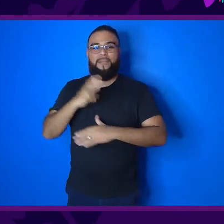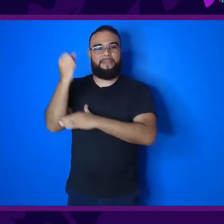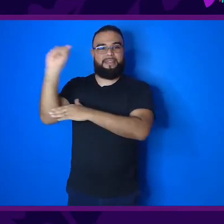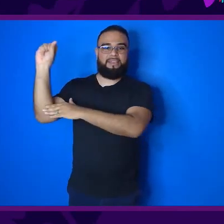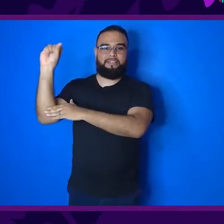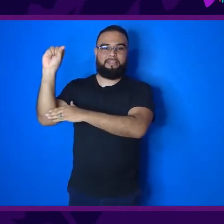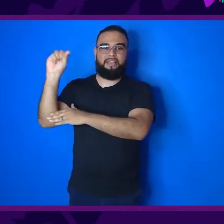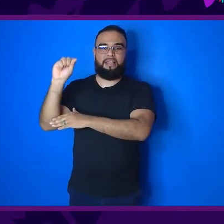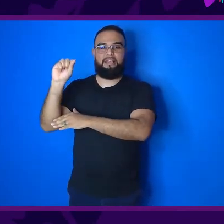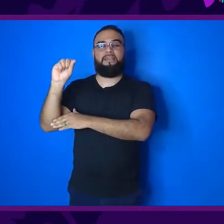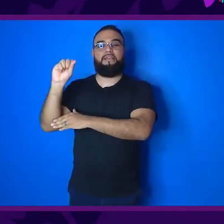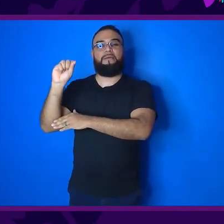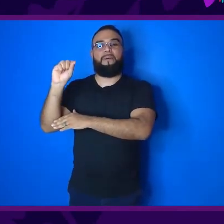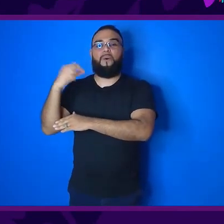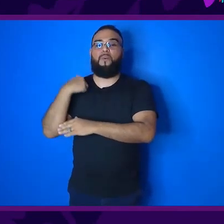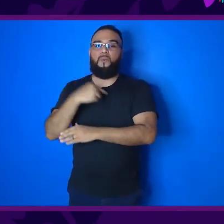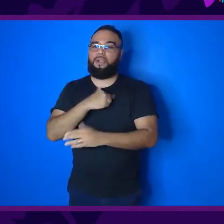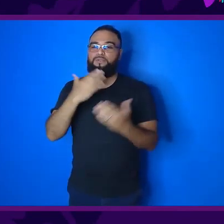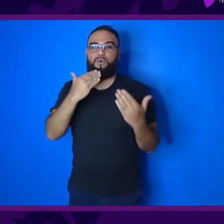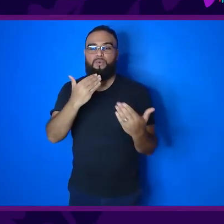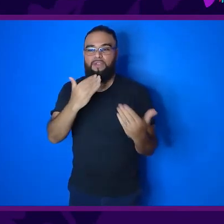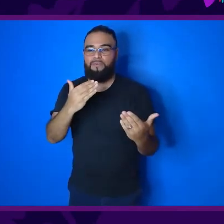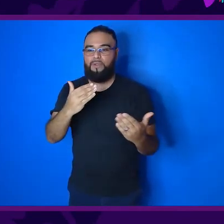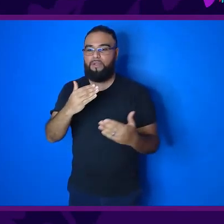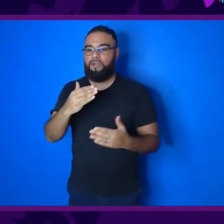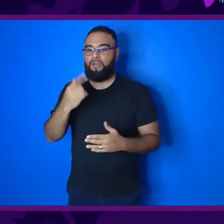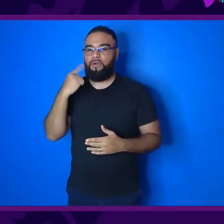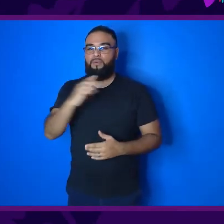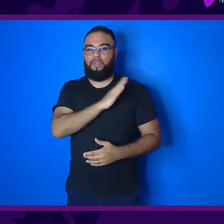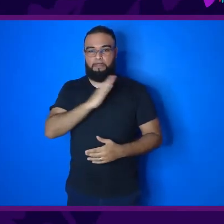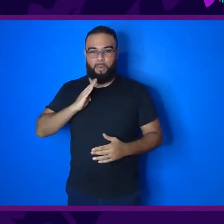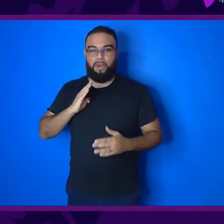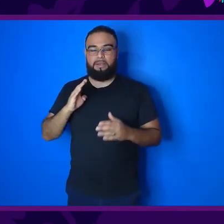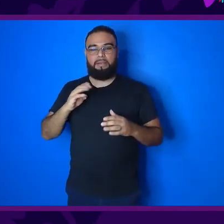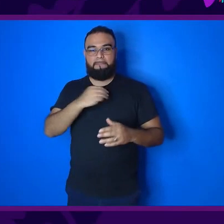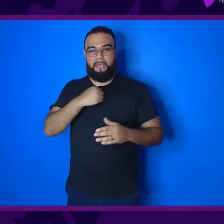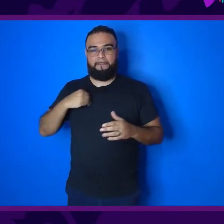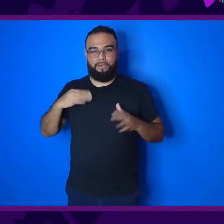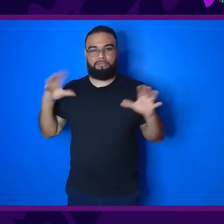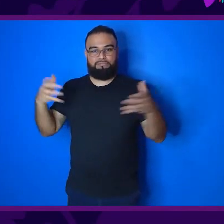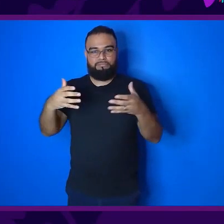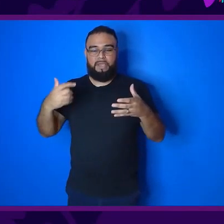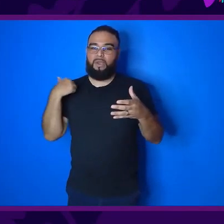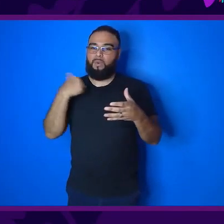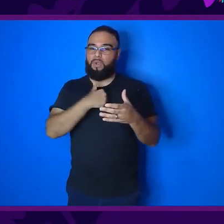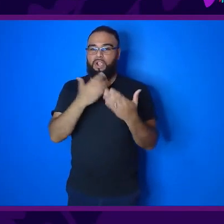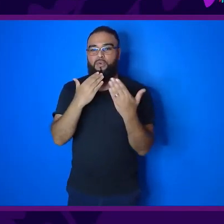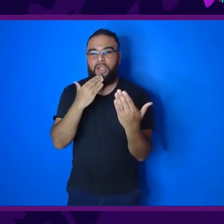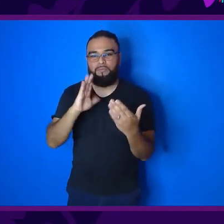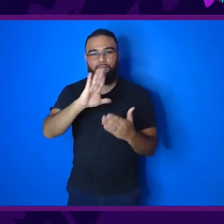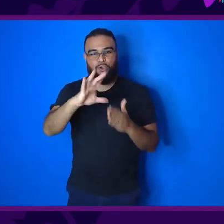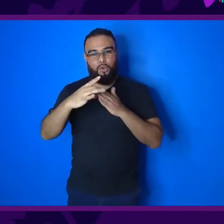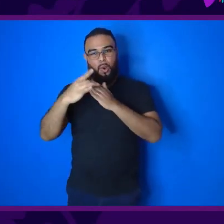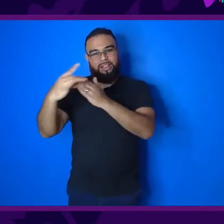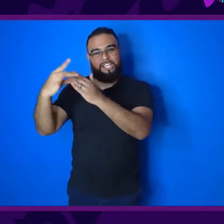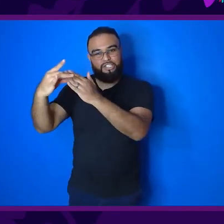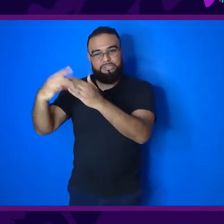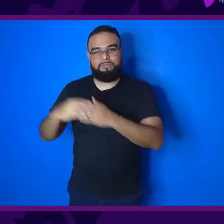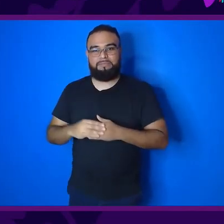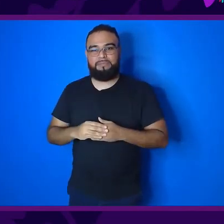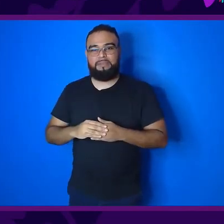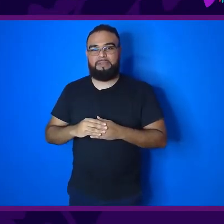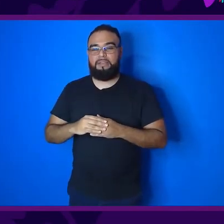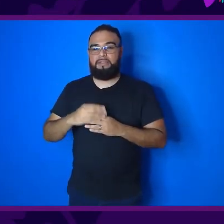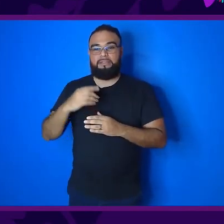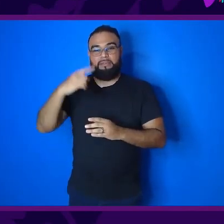your feminist leadership, for your always positive attitude that we